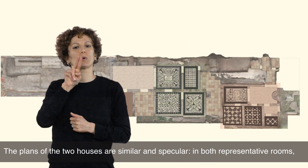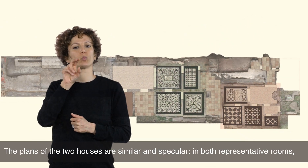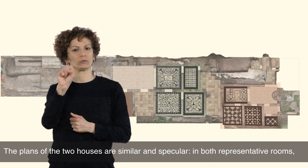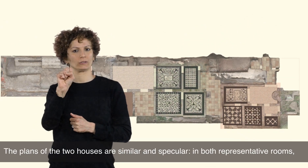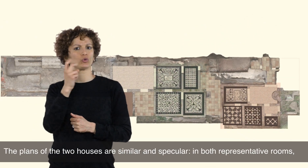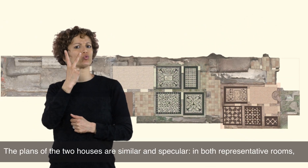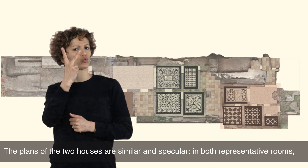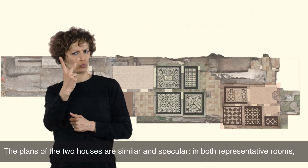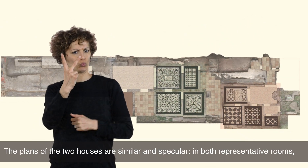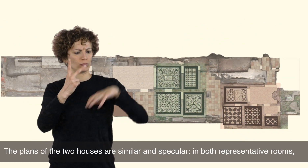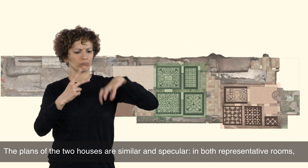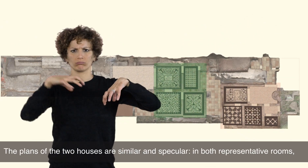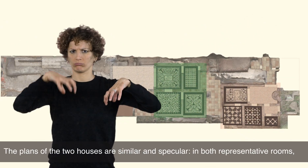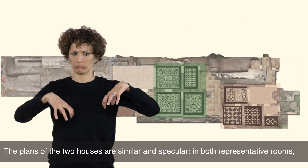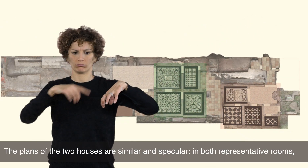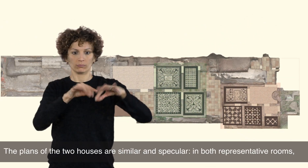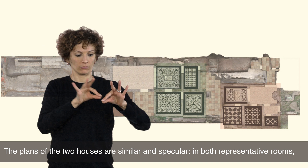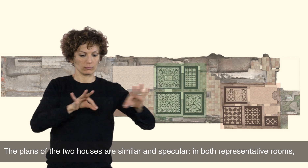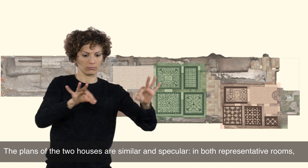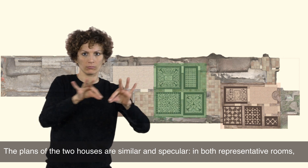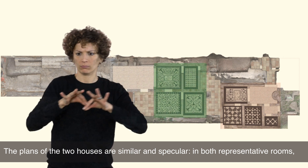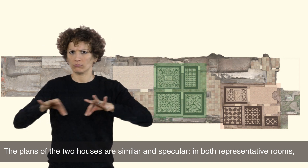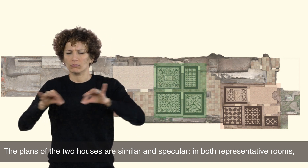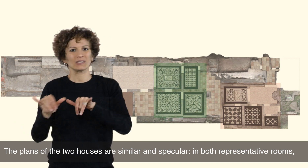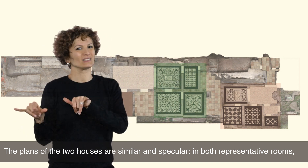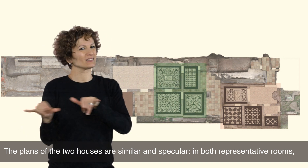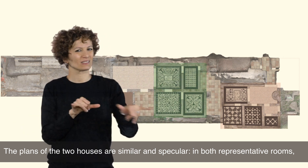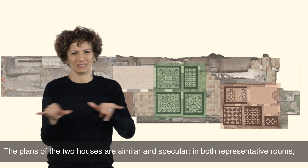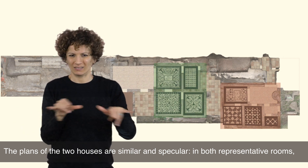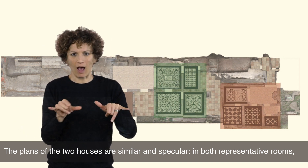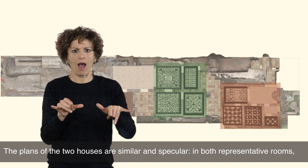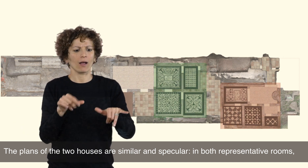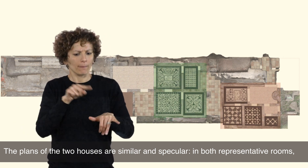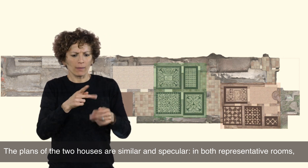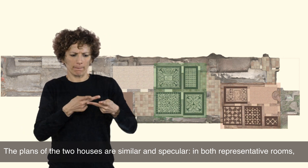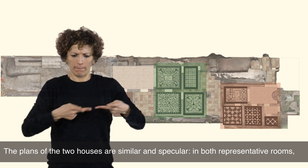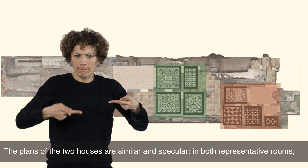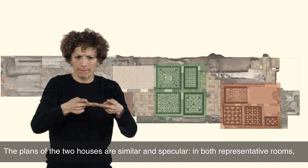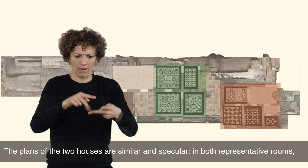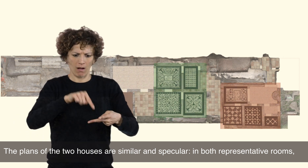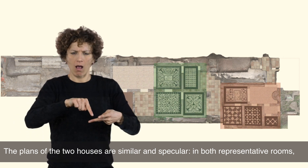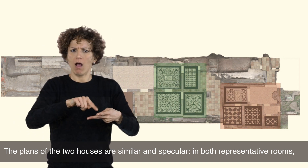The plans of the two houses are similar and specular. In both representative